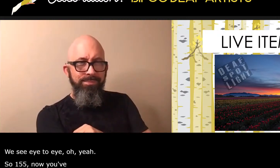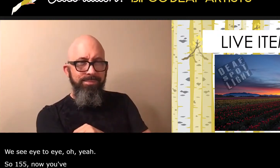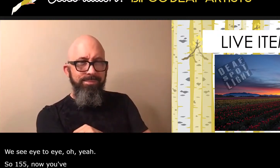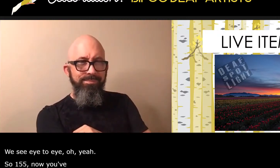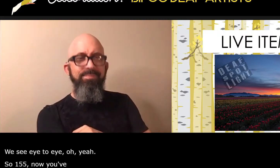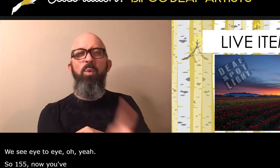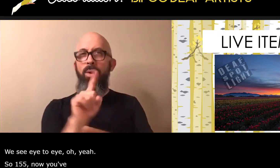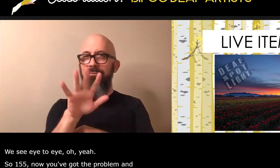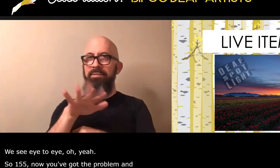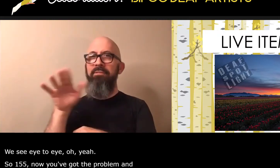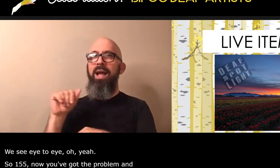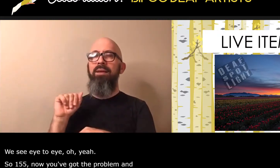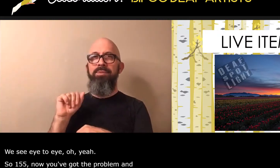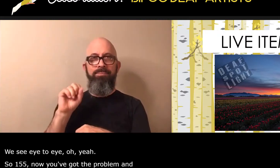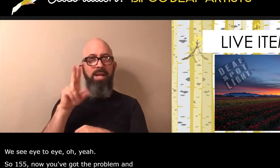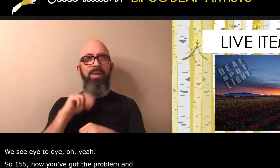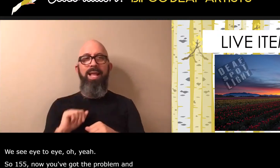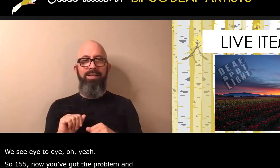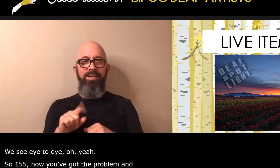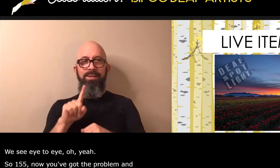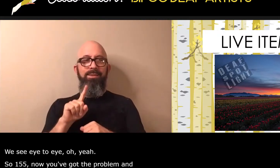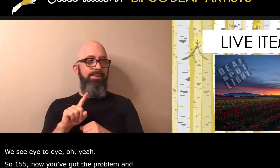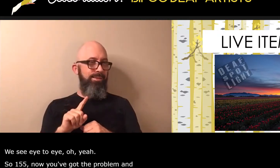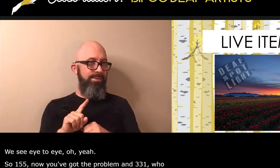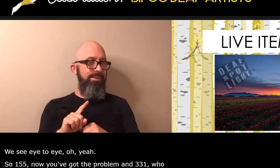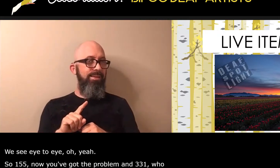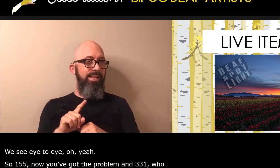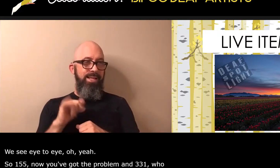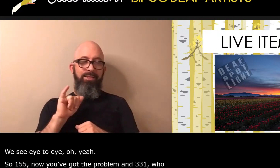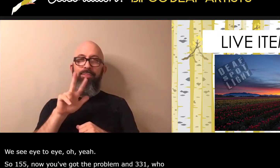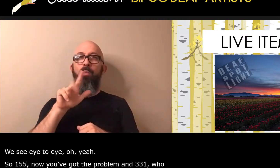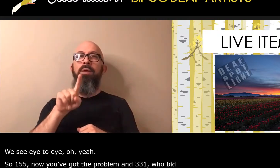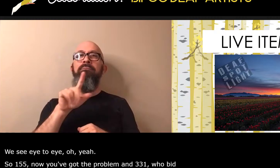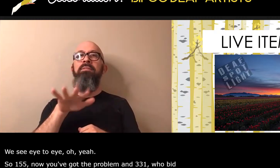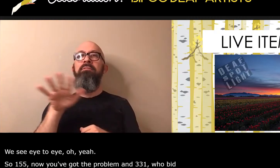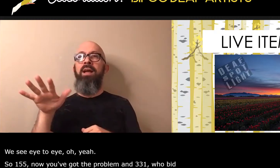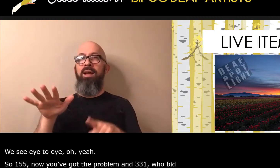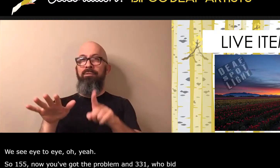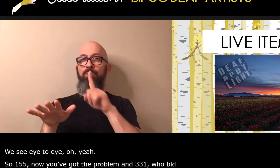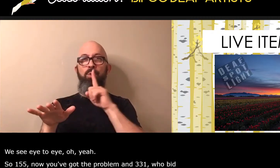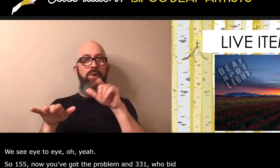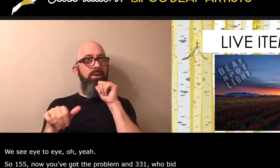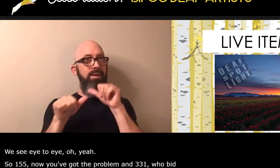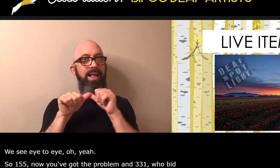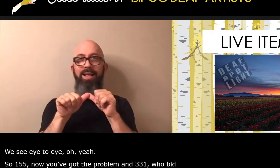bid 331? 155 did.